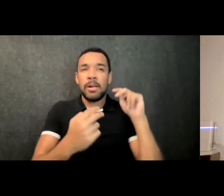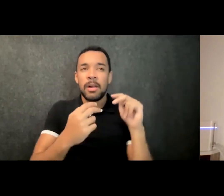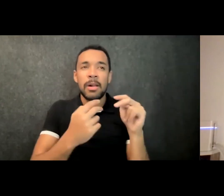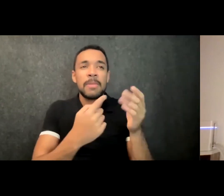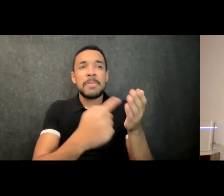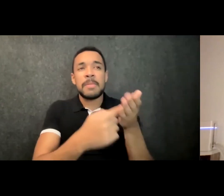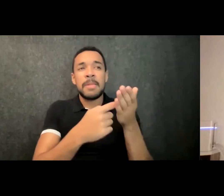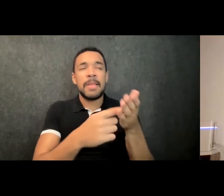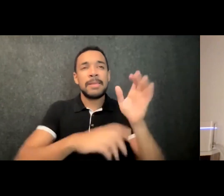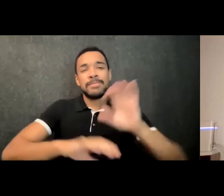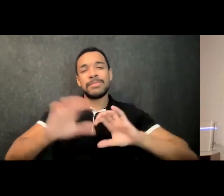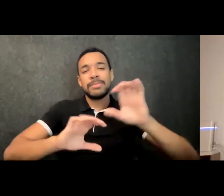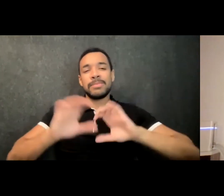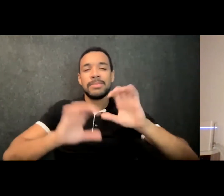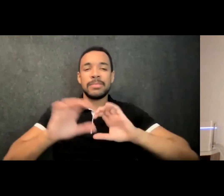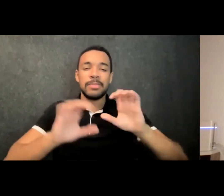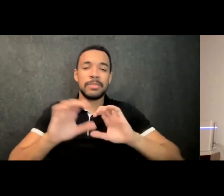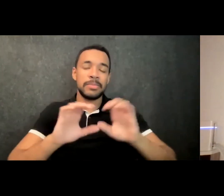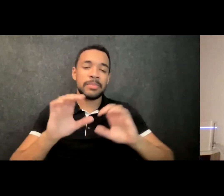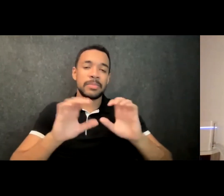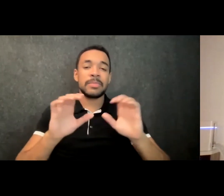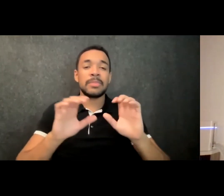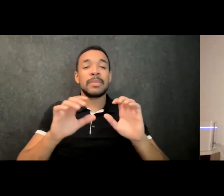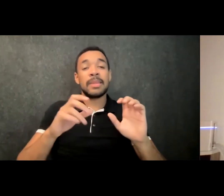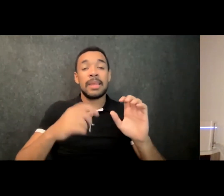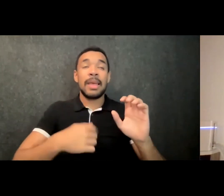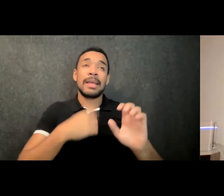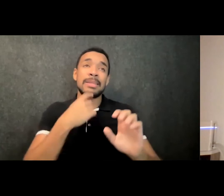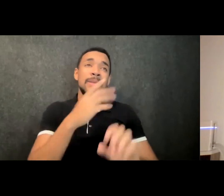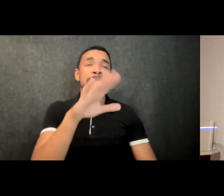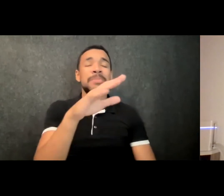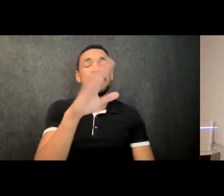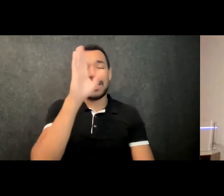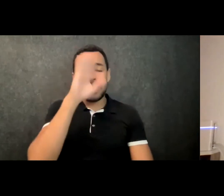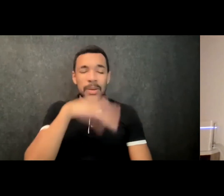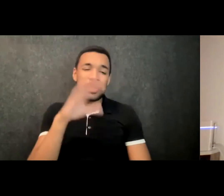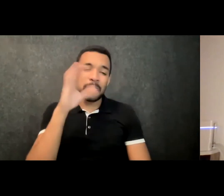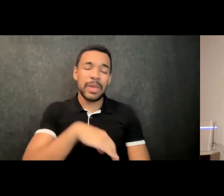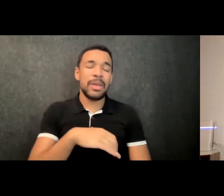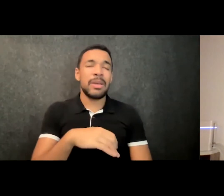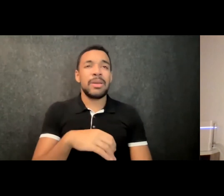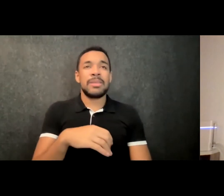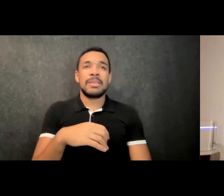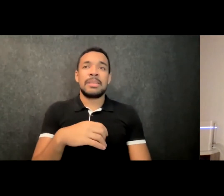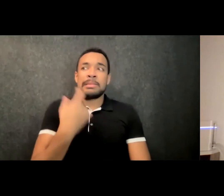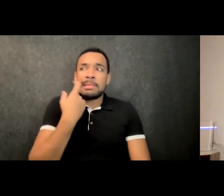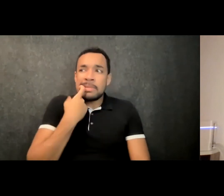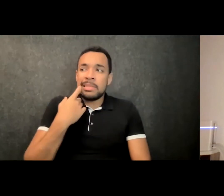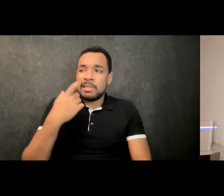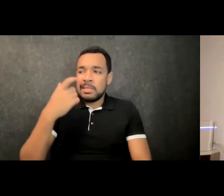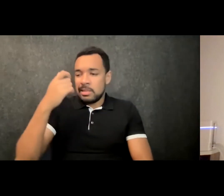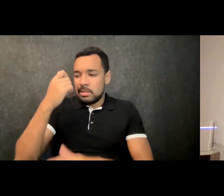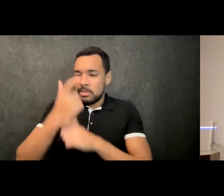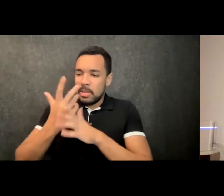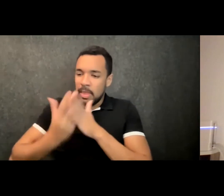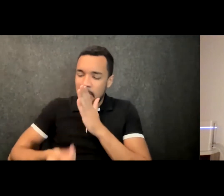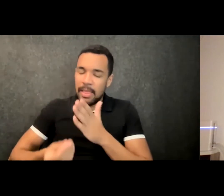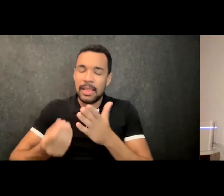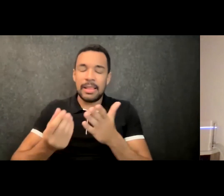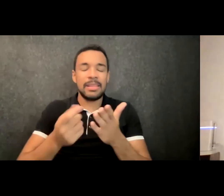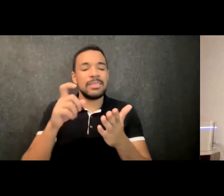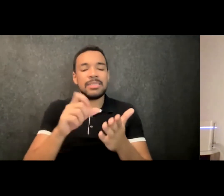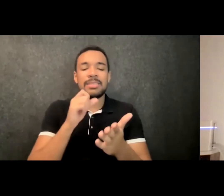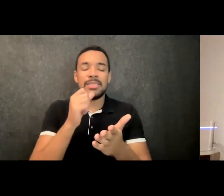so soon and like not what you're supposed to do. I paused. Since his death, I've felt